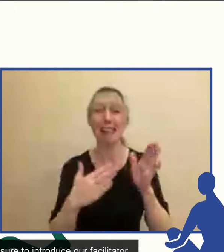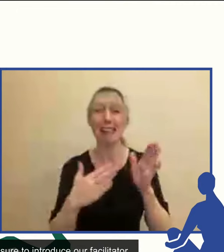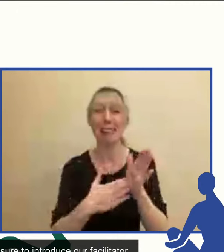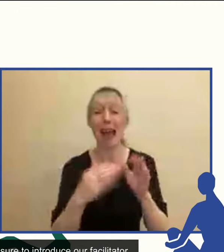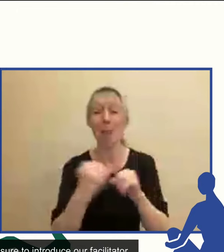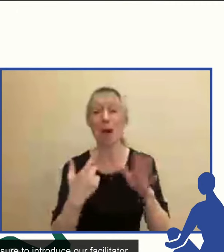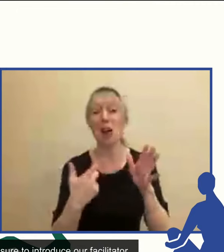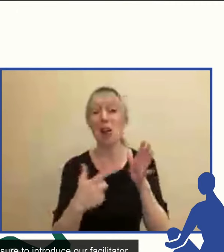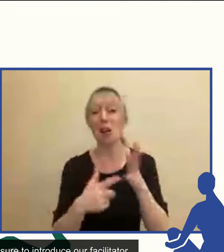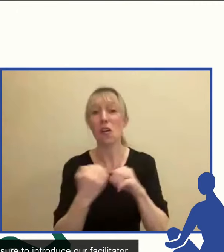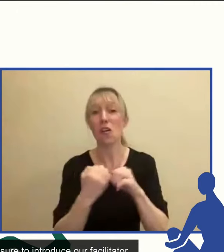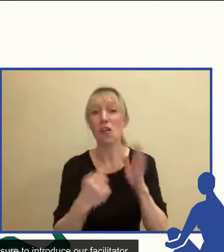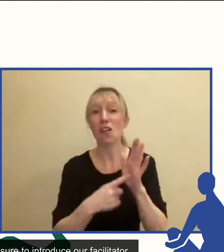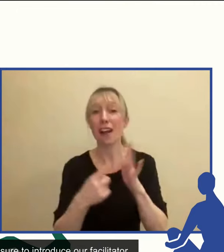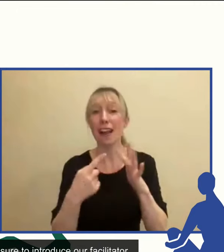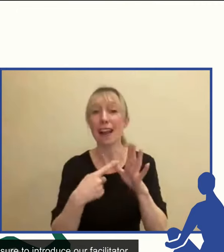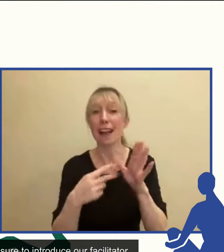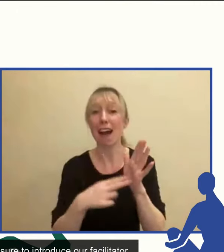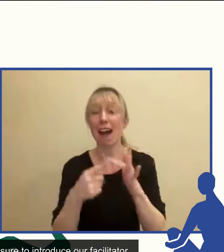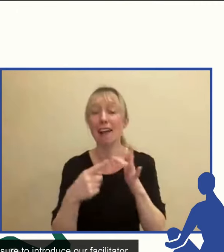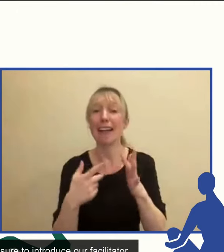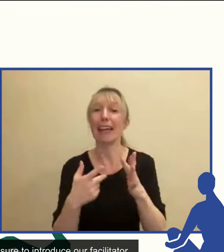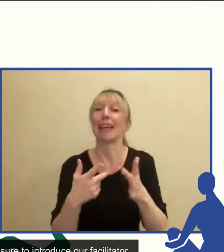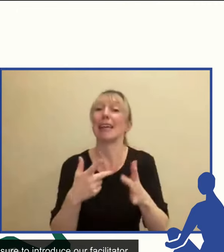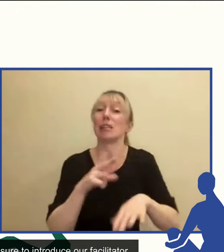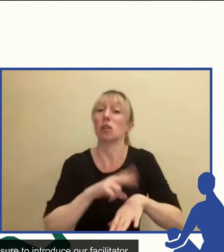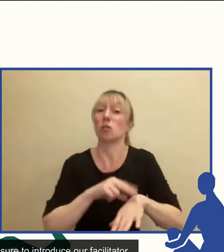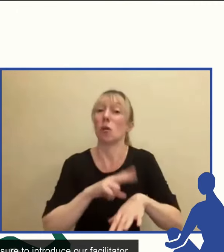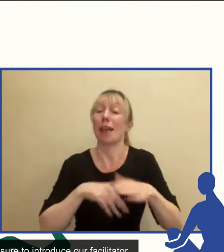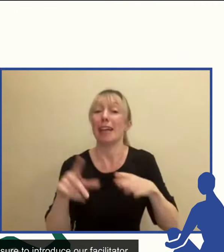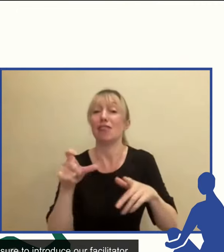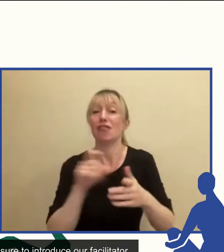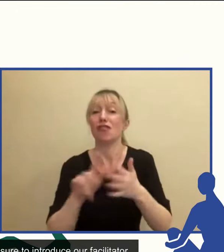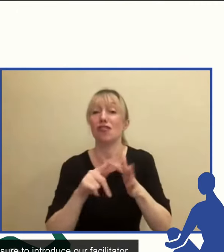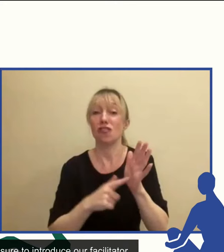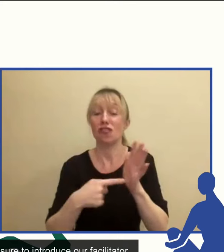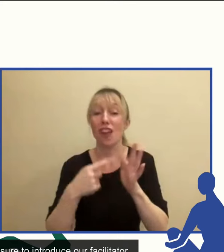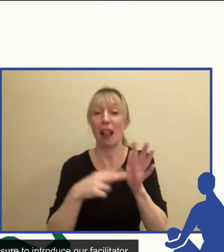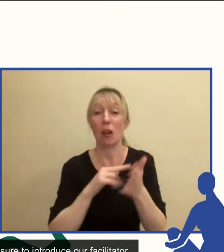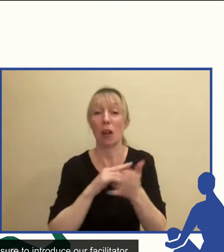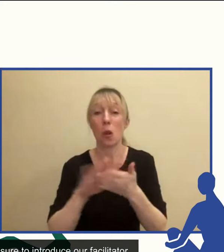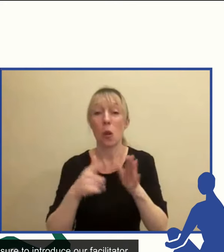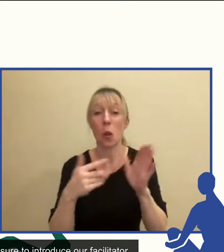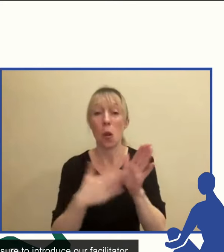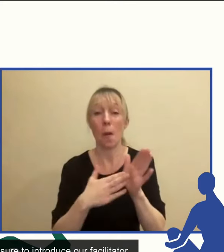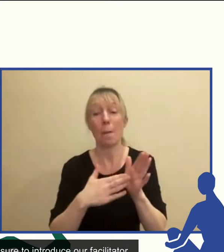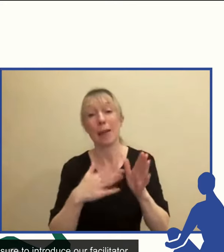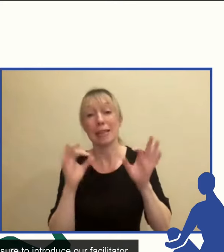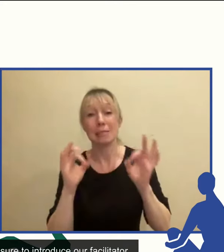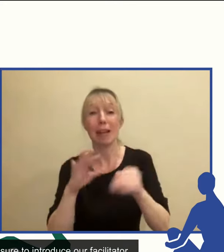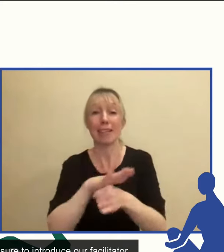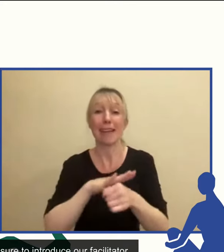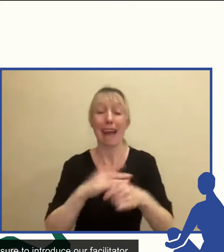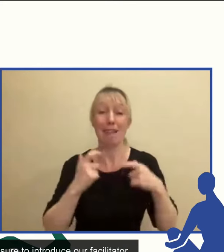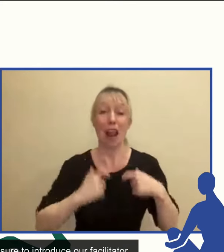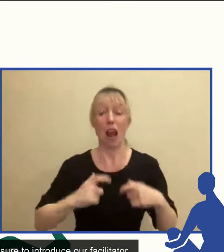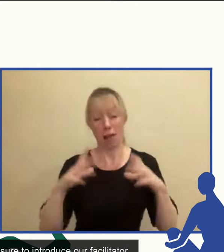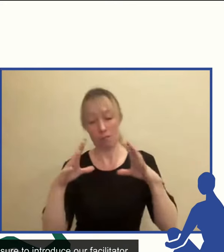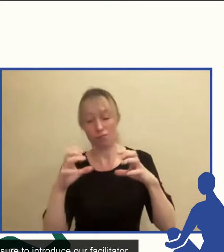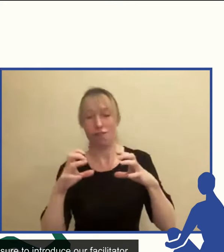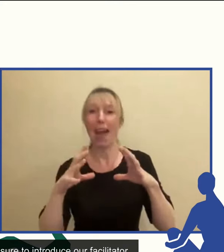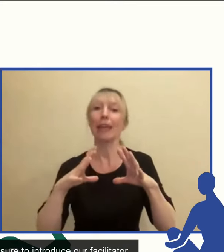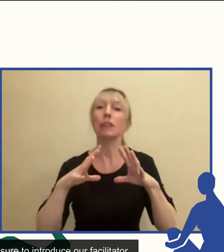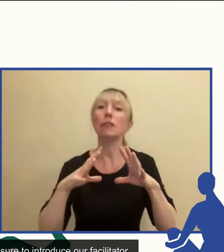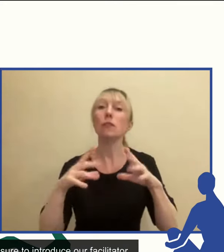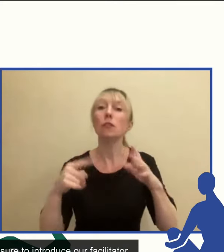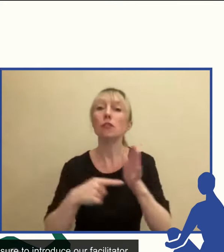is a consultant oncologist in Cheltenham, specialising in the management of lung and brain tumours. He's director of the festival Medicine Unboxed,